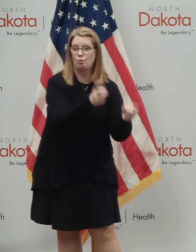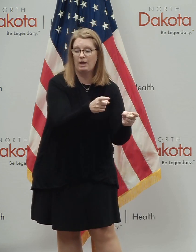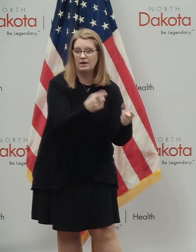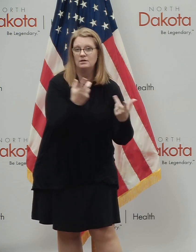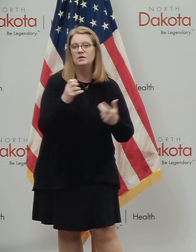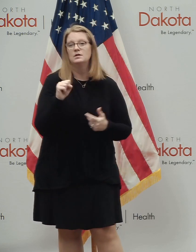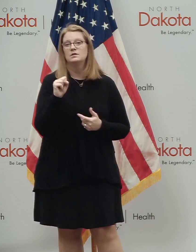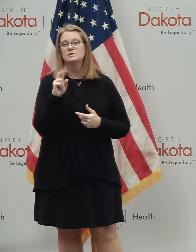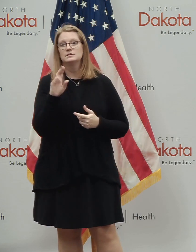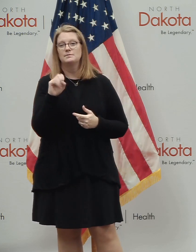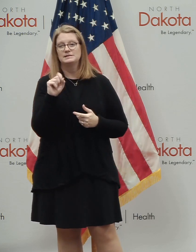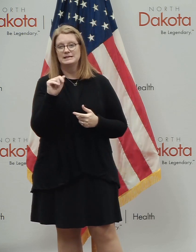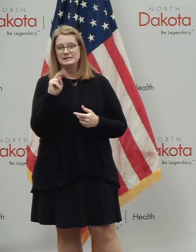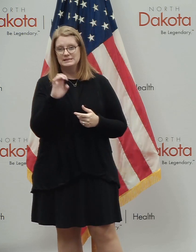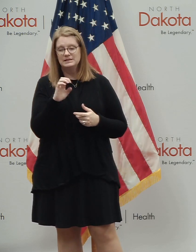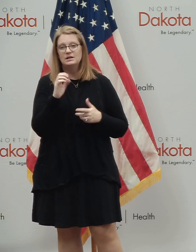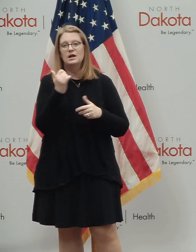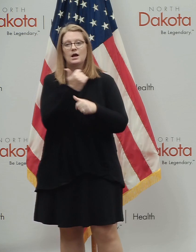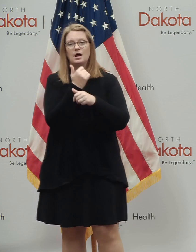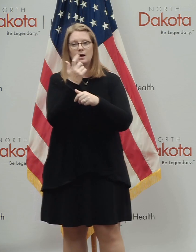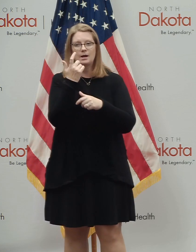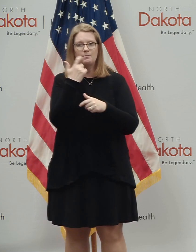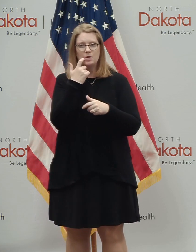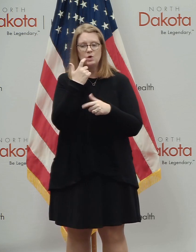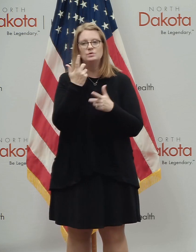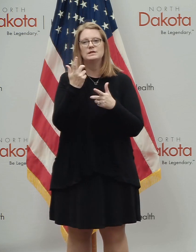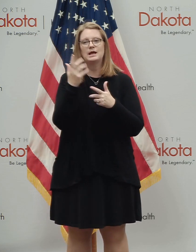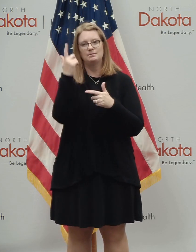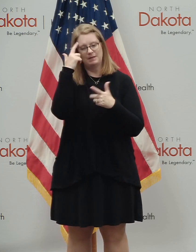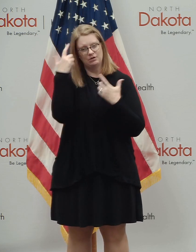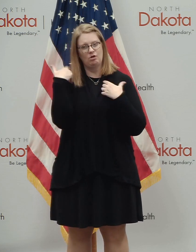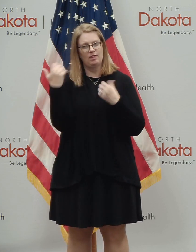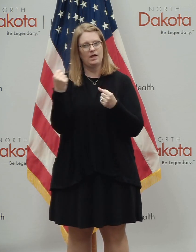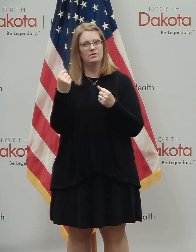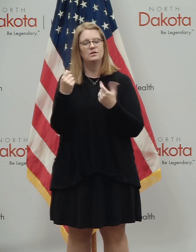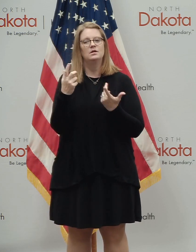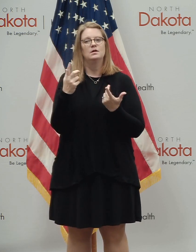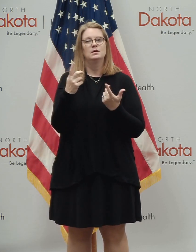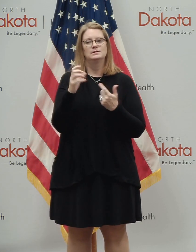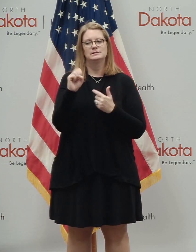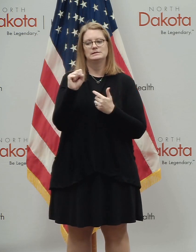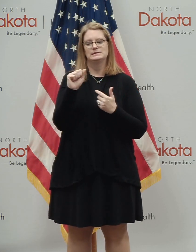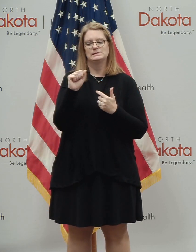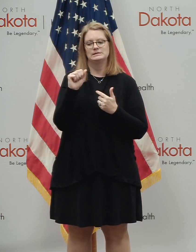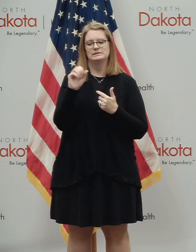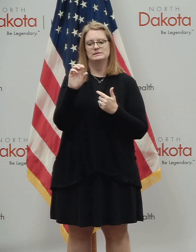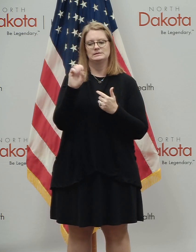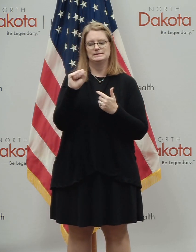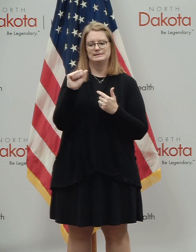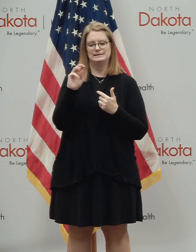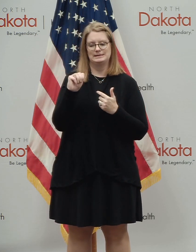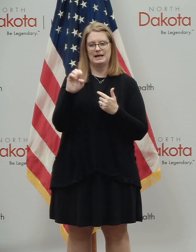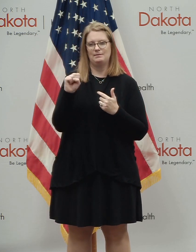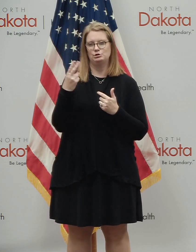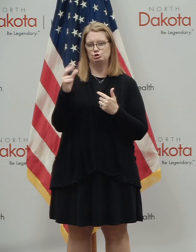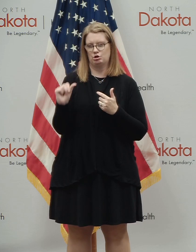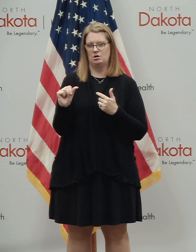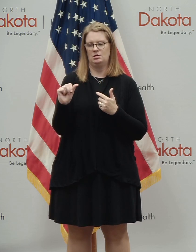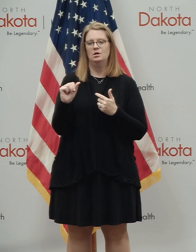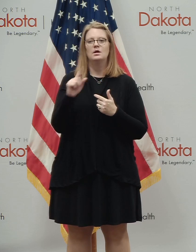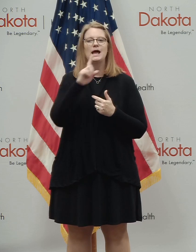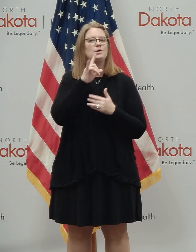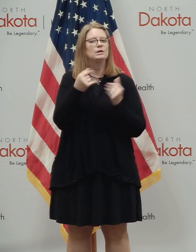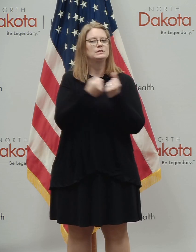the Substance Abuse and Mental Health Services Administration, known to those in the industry as SAMHSA, to support